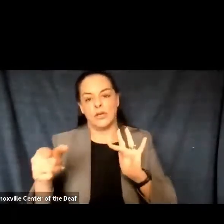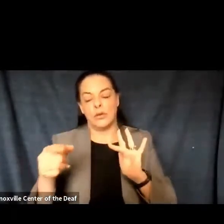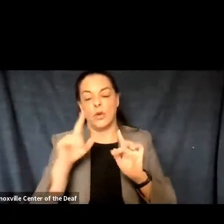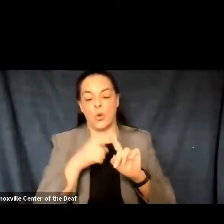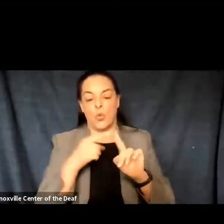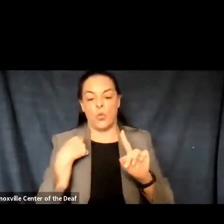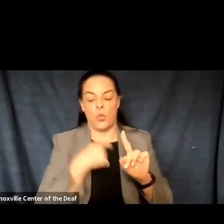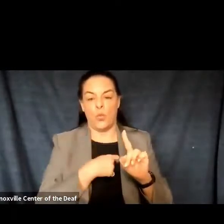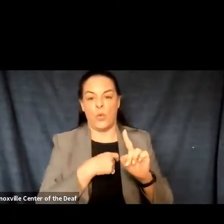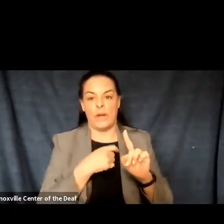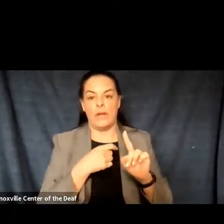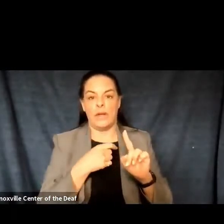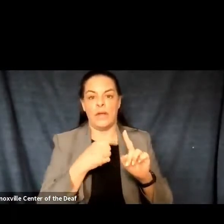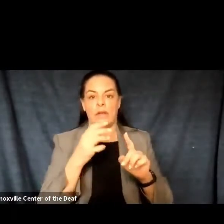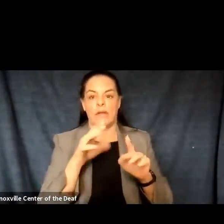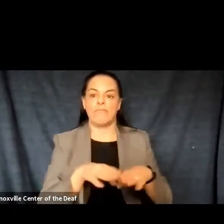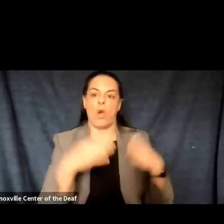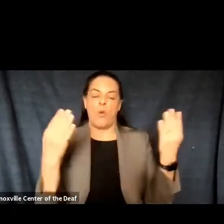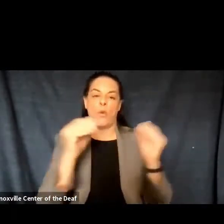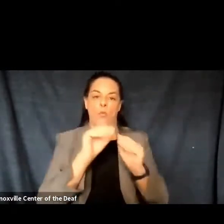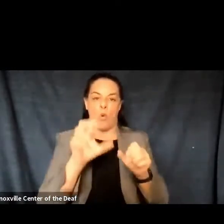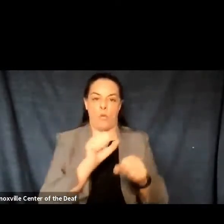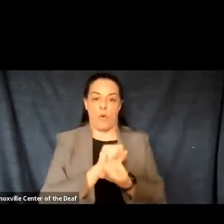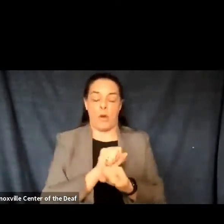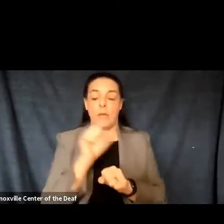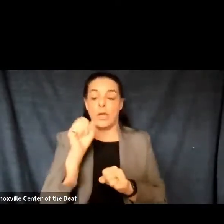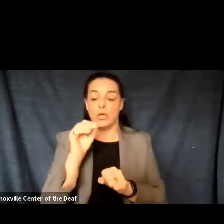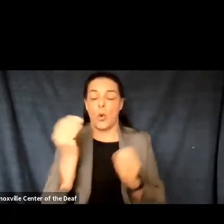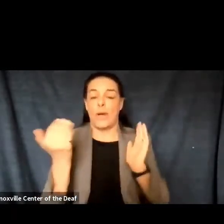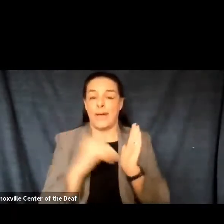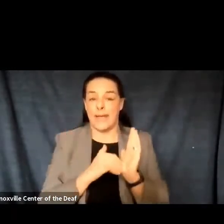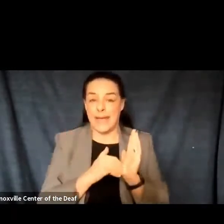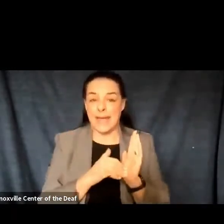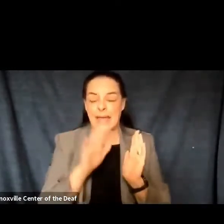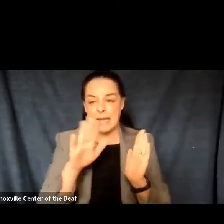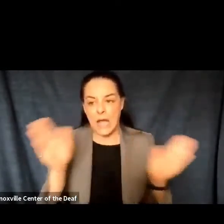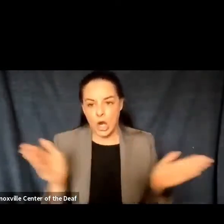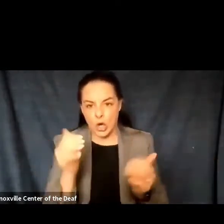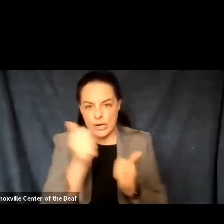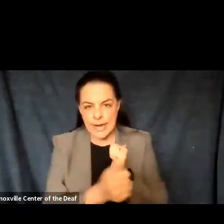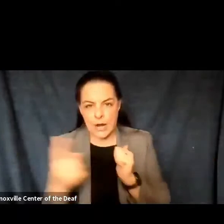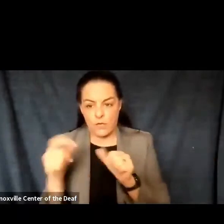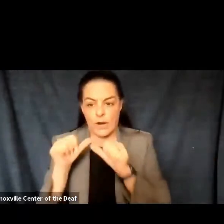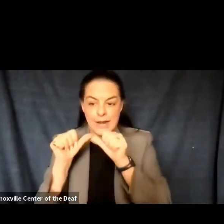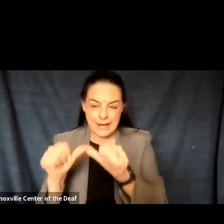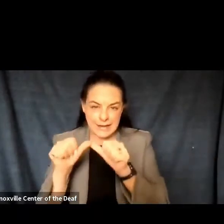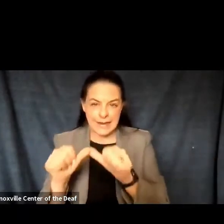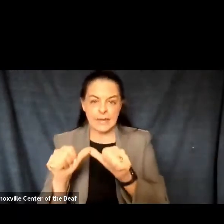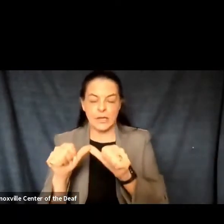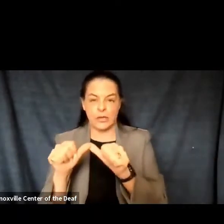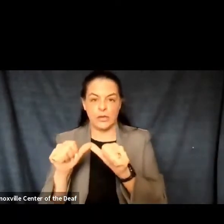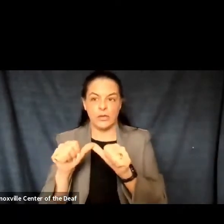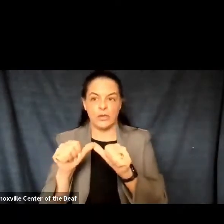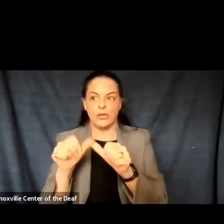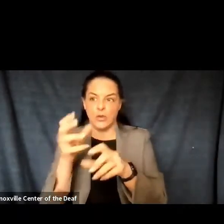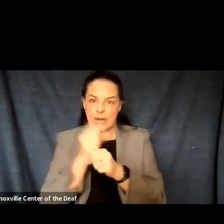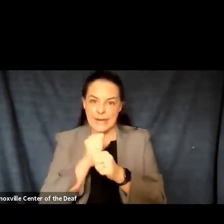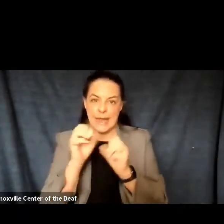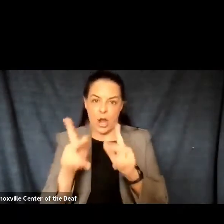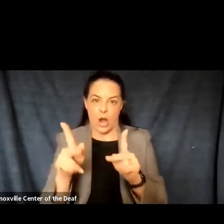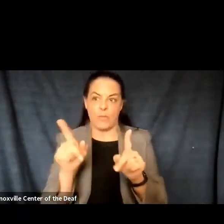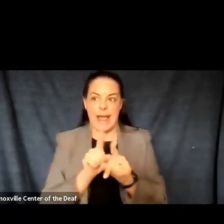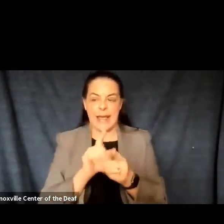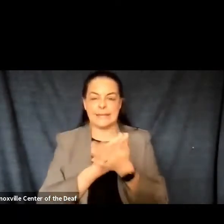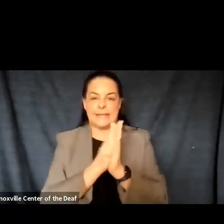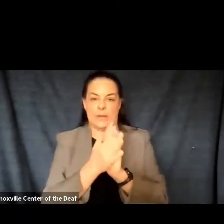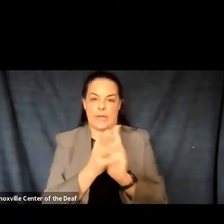get open up more appointments. So just again, encourage everybody to continue to seek out opportunities as they